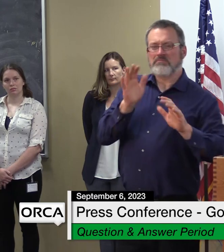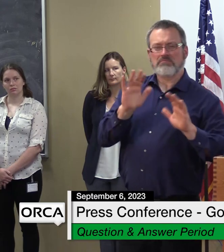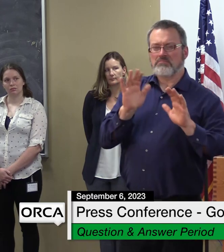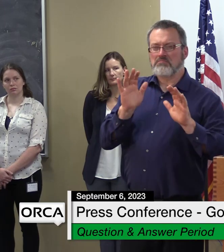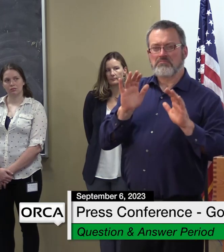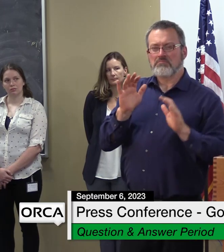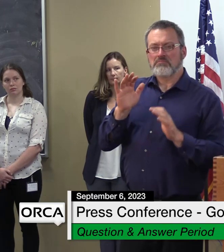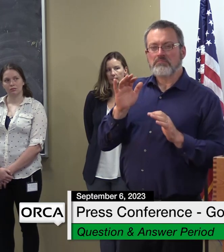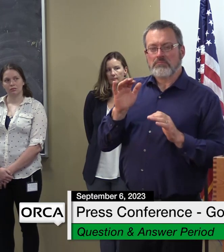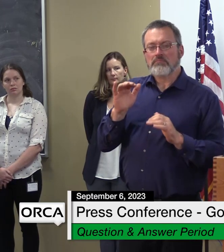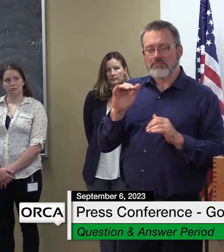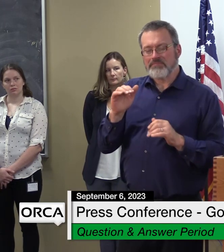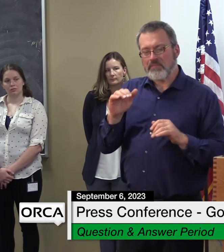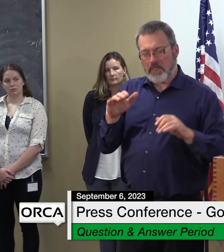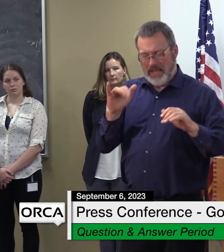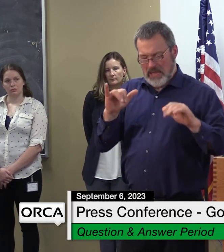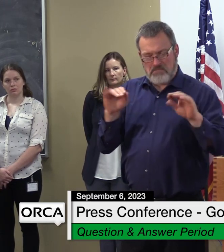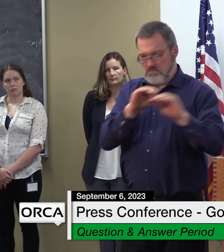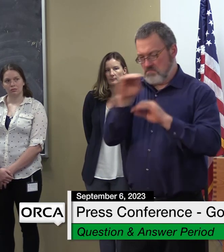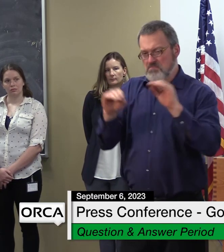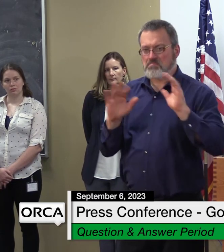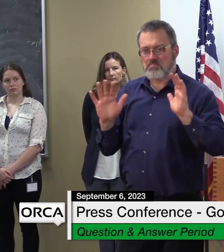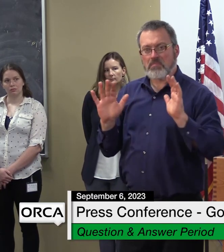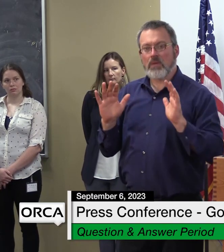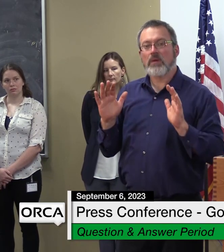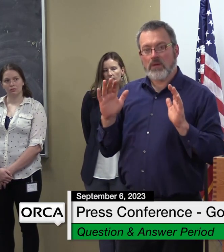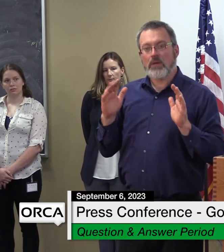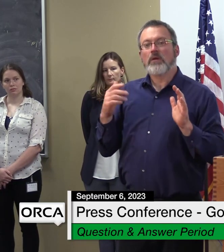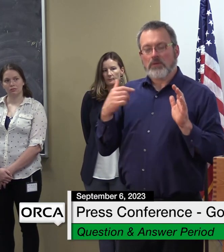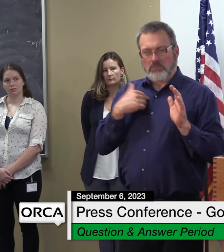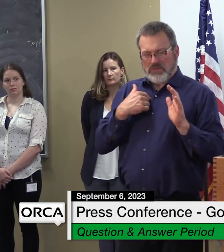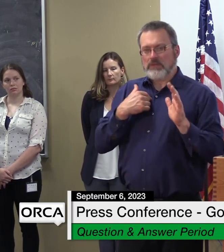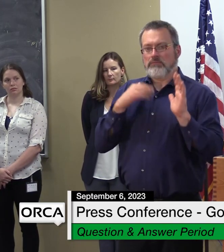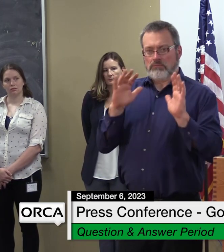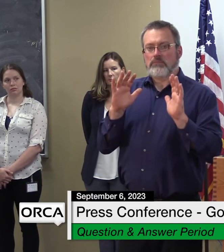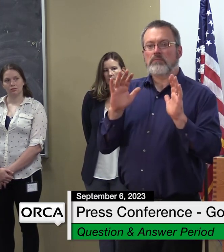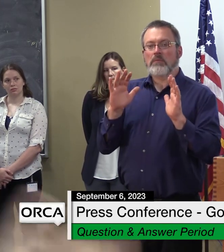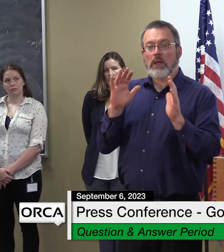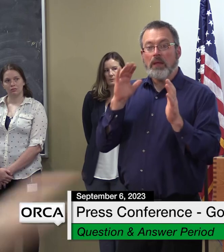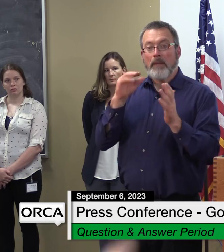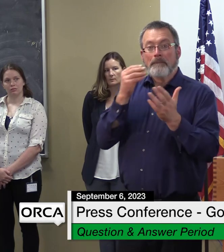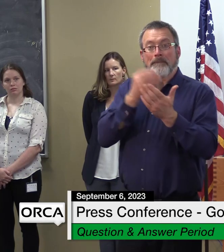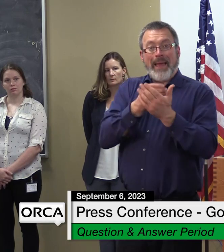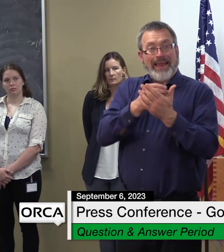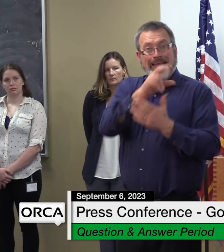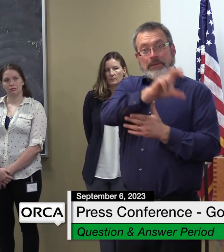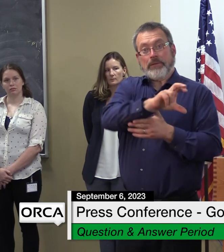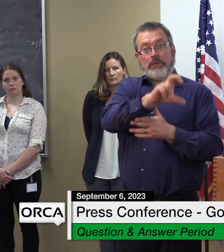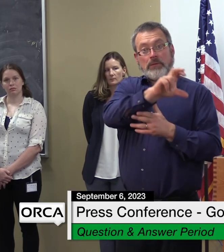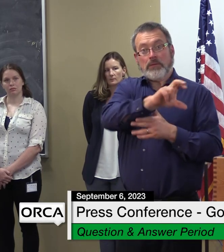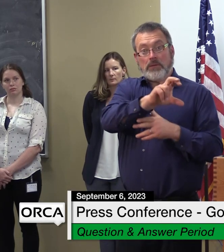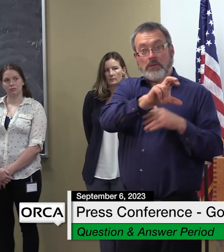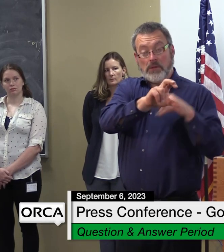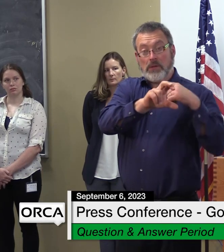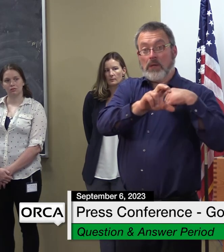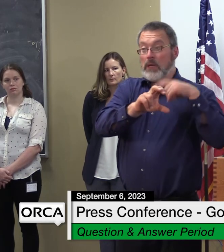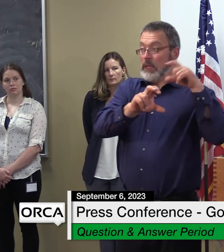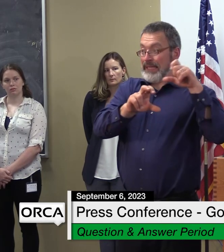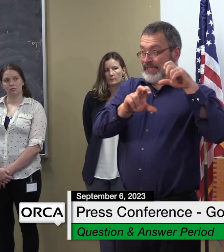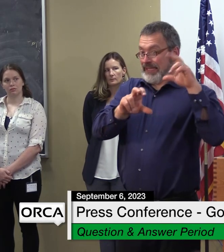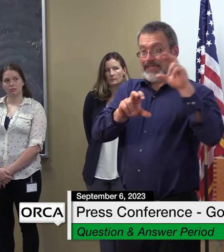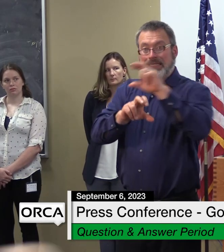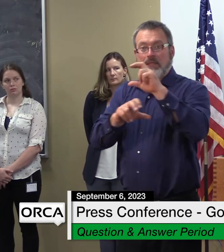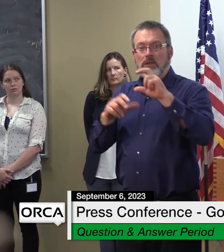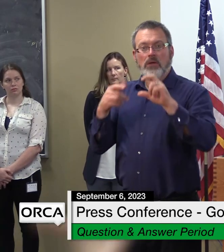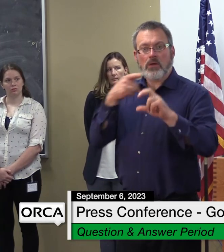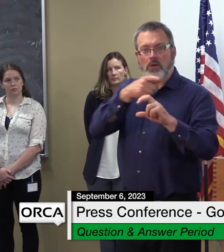We arrived at that decision because it was money that was sitting there that was match money that where they didn't get the grant